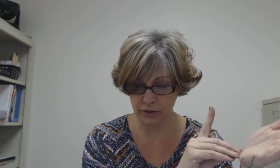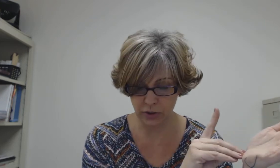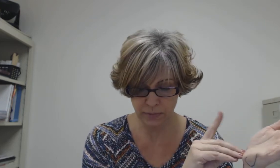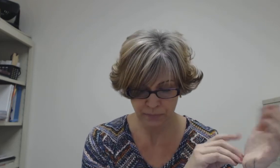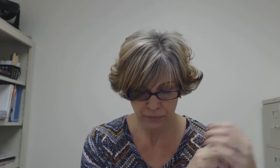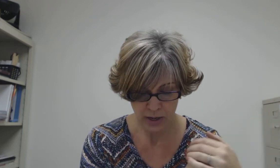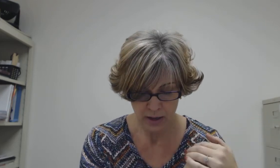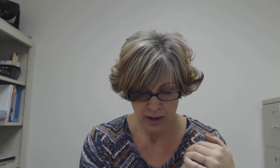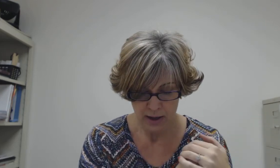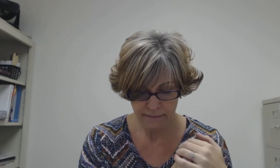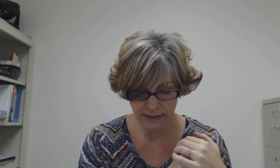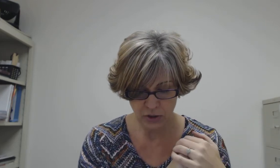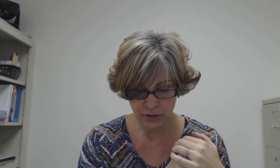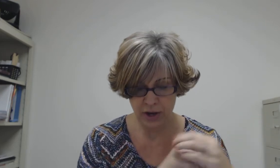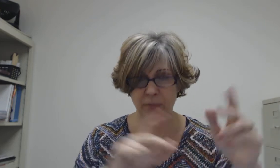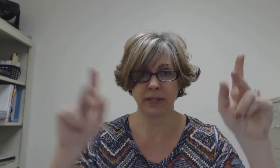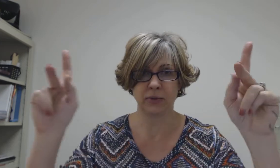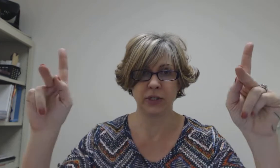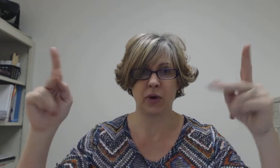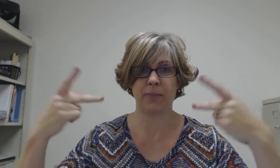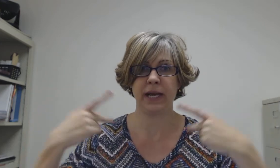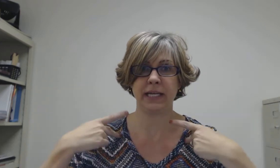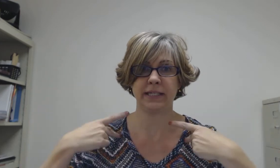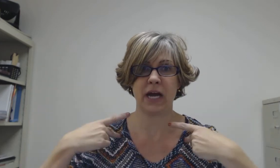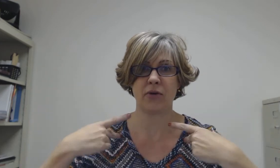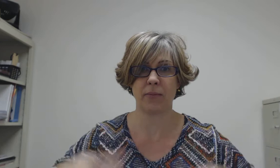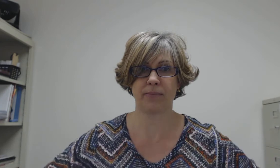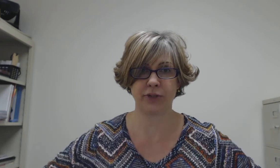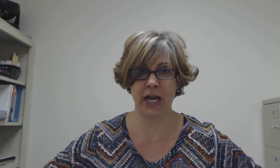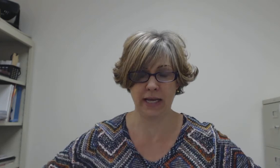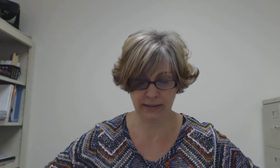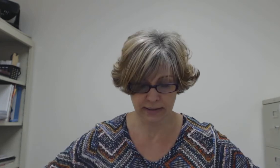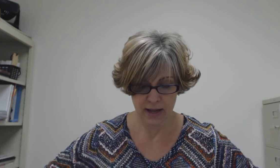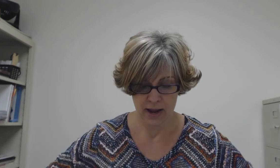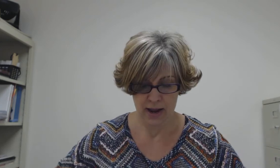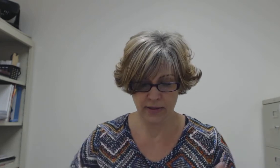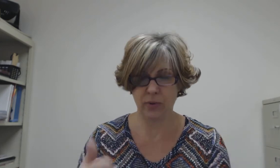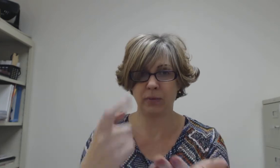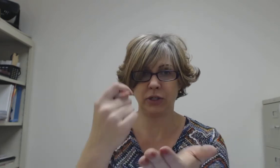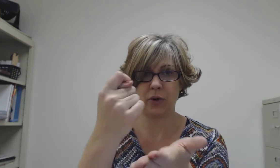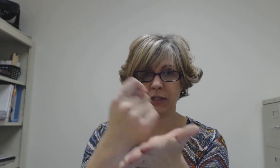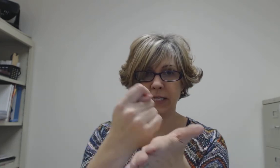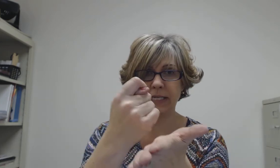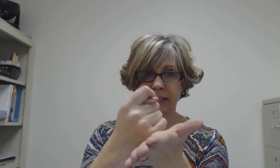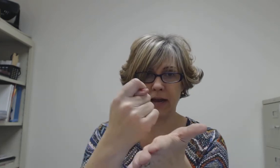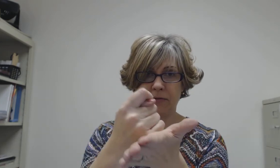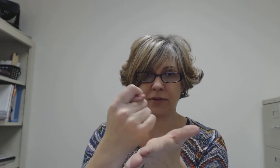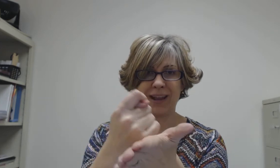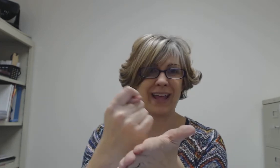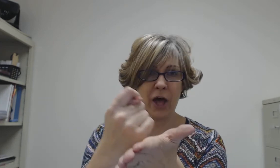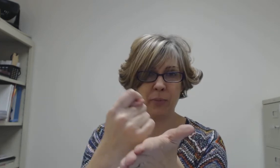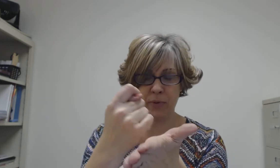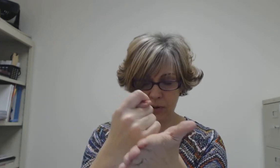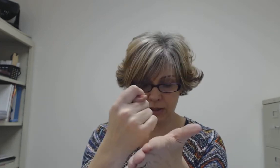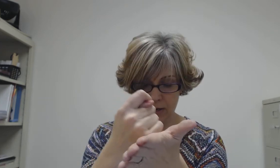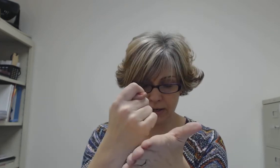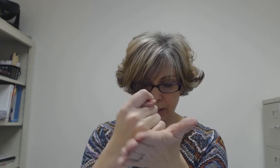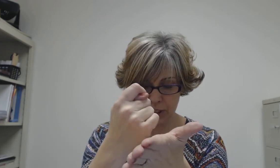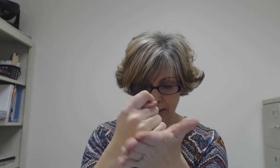doctor. Physical therapist, we do our P's down our chest, and then we would do our T sign for like help, but with an initialized